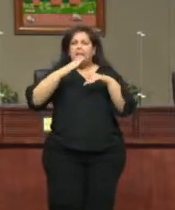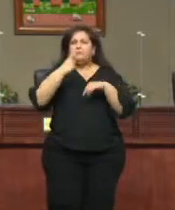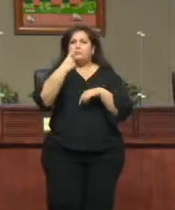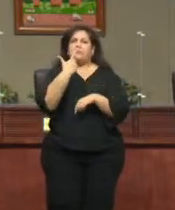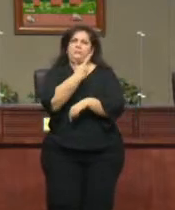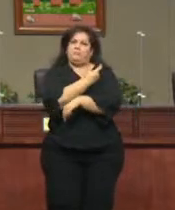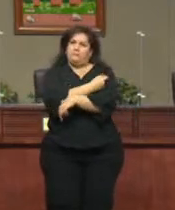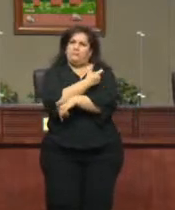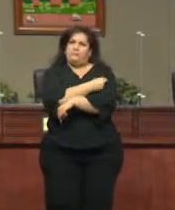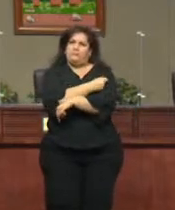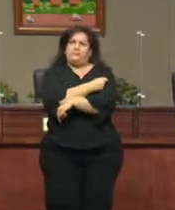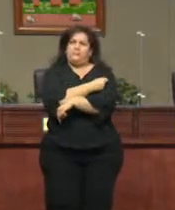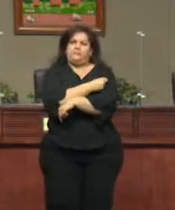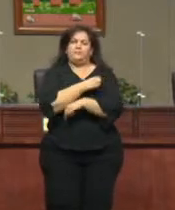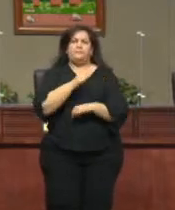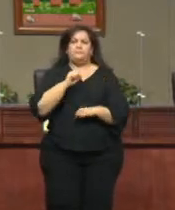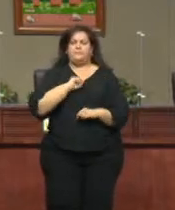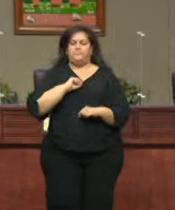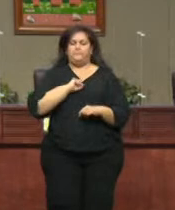vaccine.